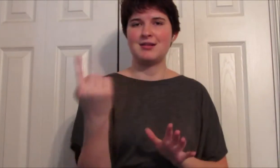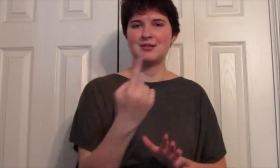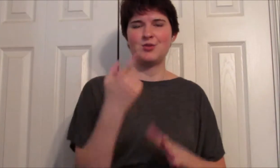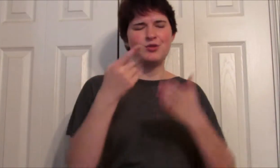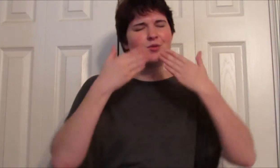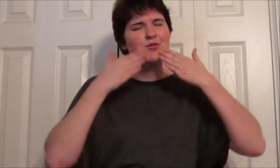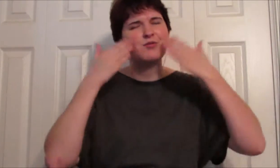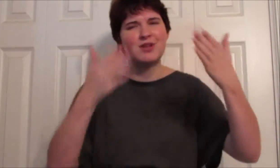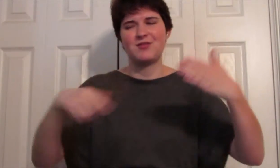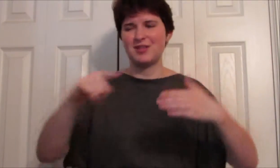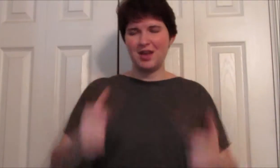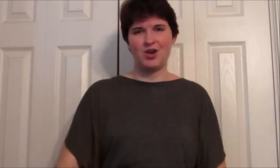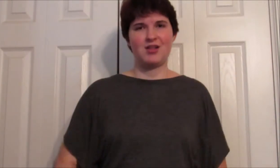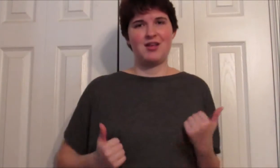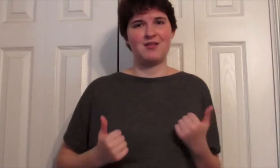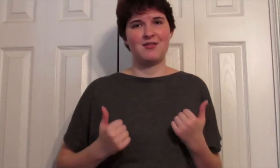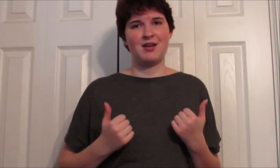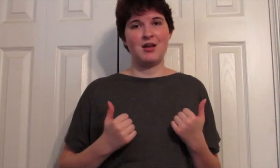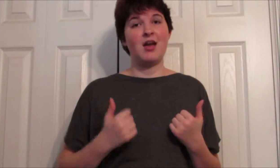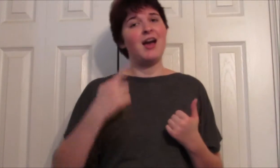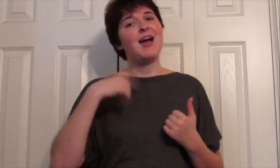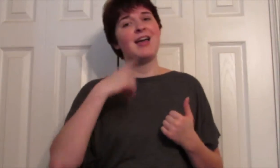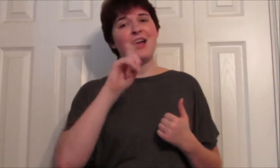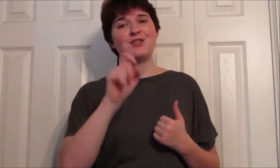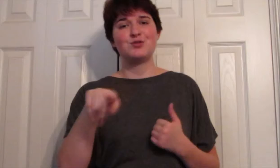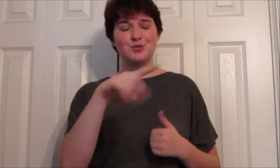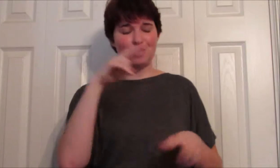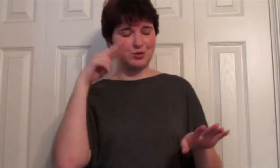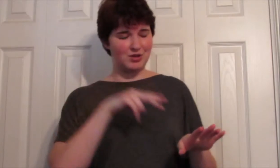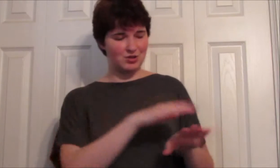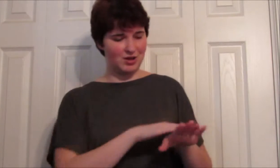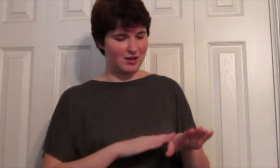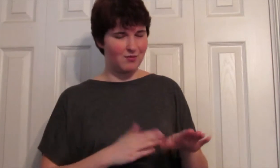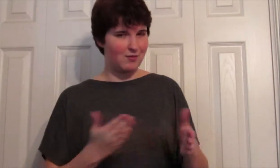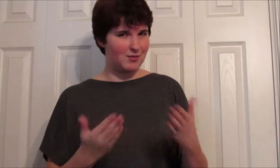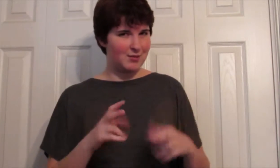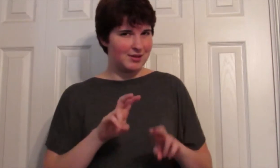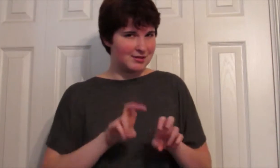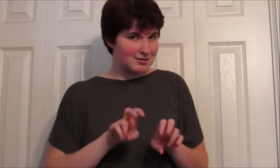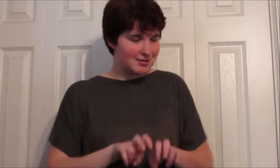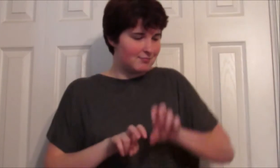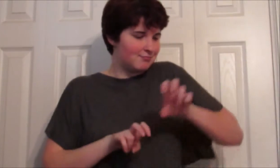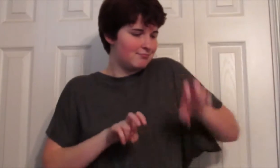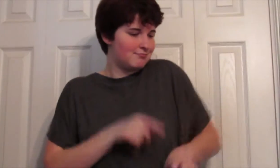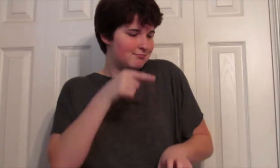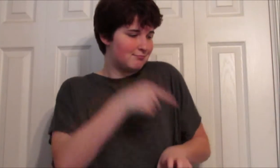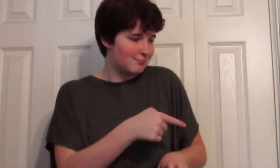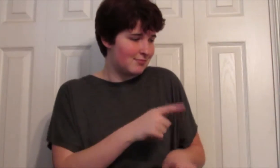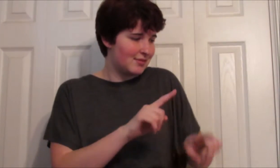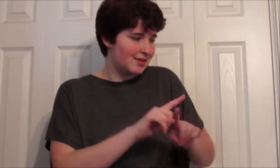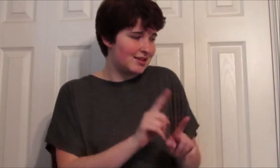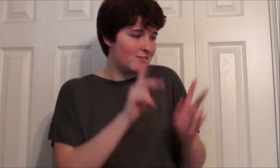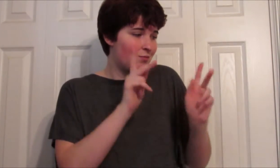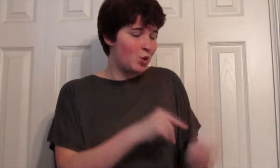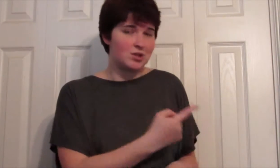grateful that they are alive. I ask you to look at your hand. Well, maybe sitting real close to that hand is another person, imperfect as they may